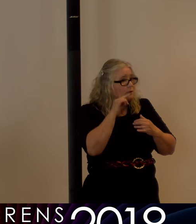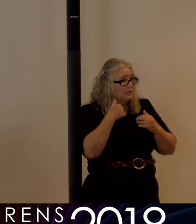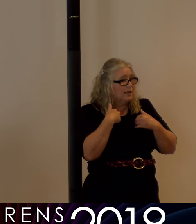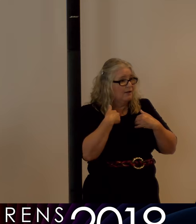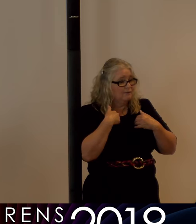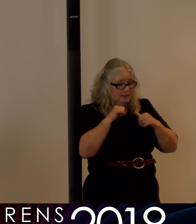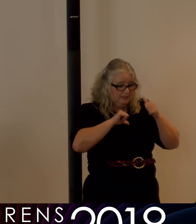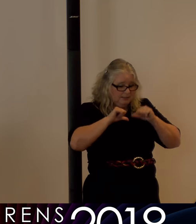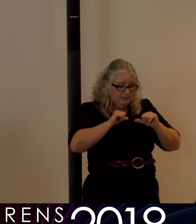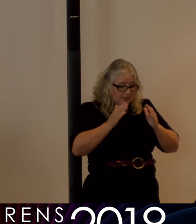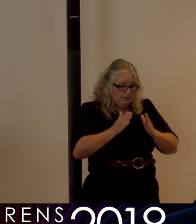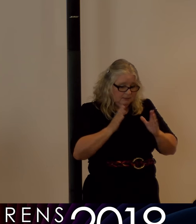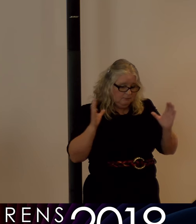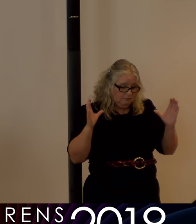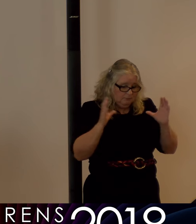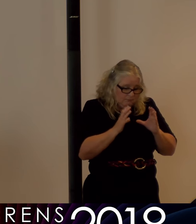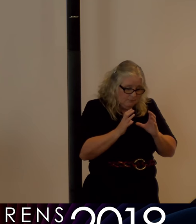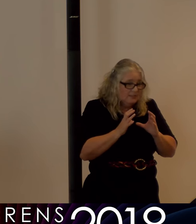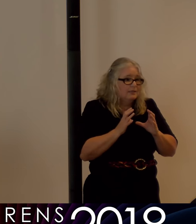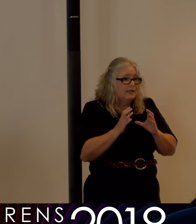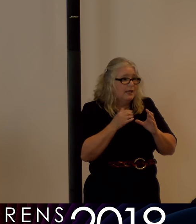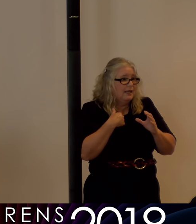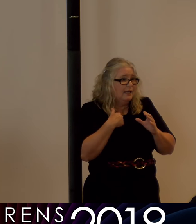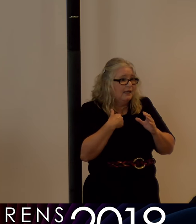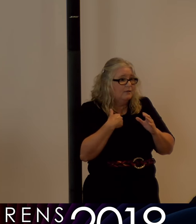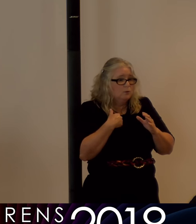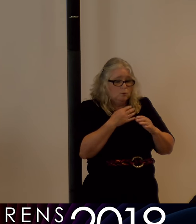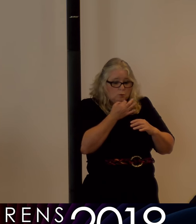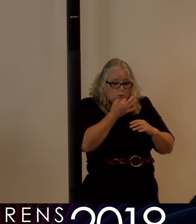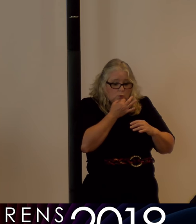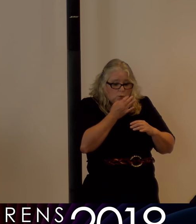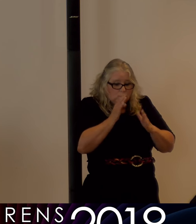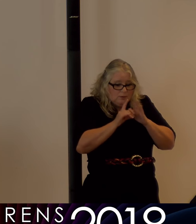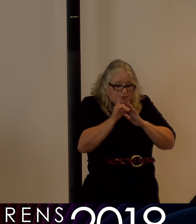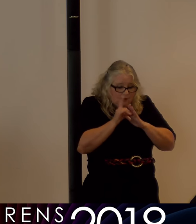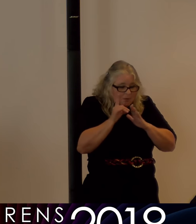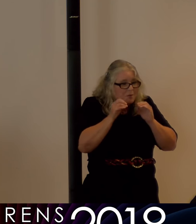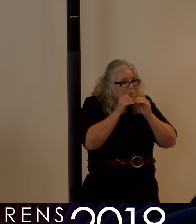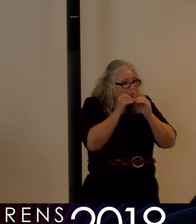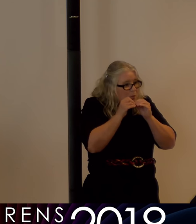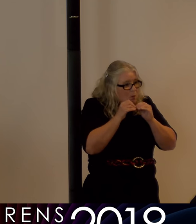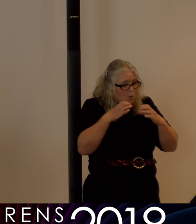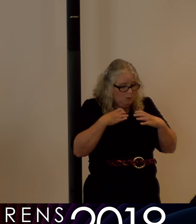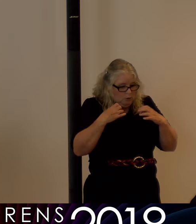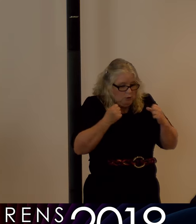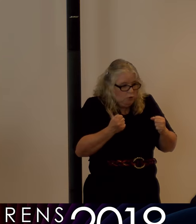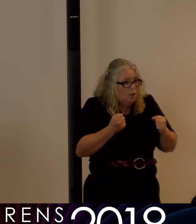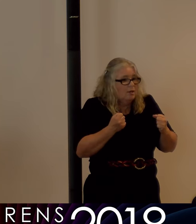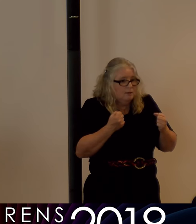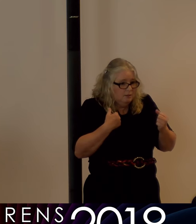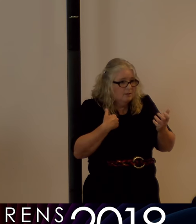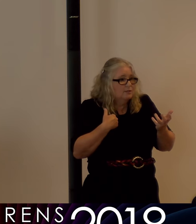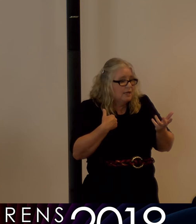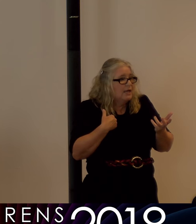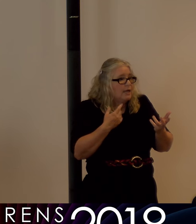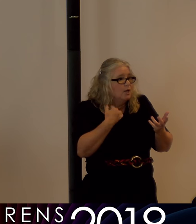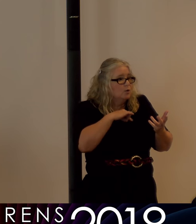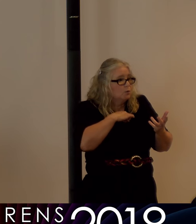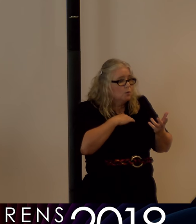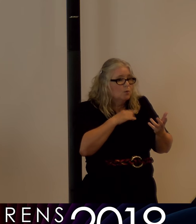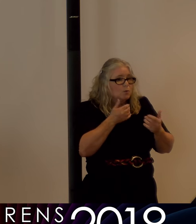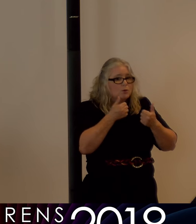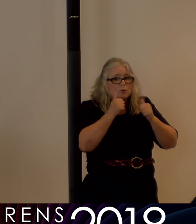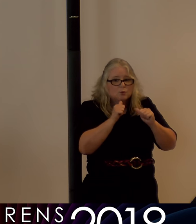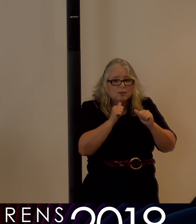edge of charge, you know, working in areas that we think are relevant to CHD7, who might not have been thinking about charge. So we're trying to pull more